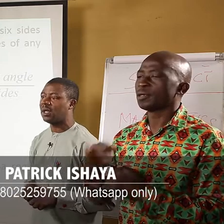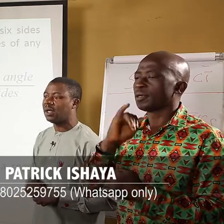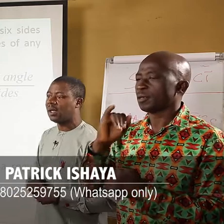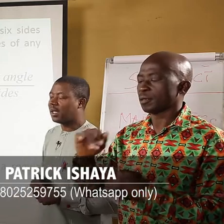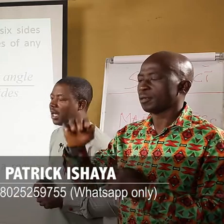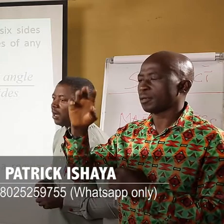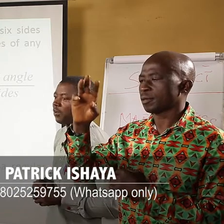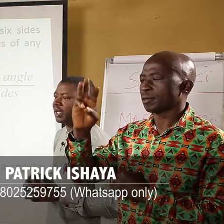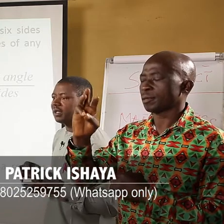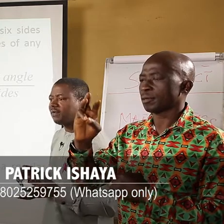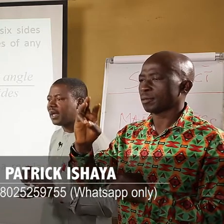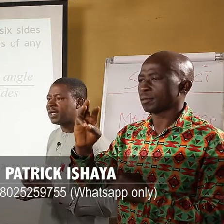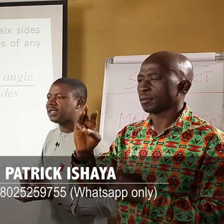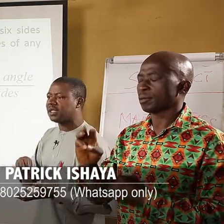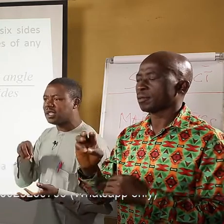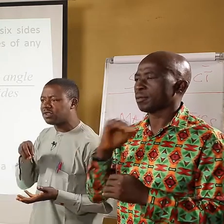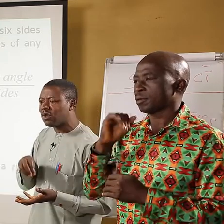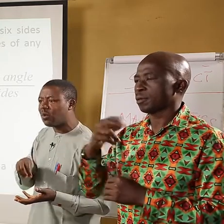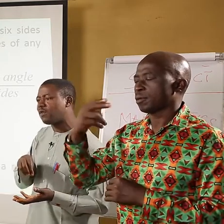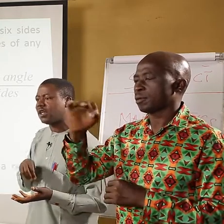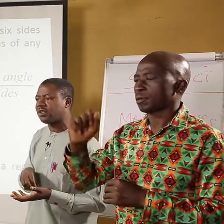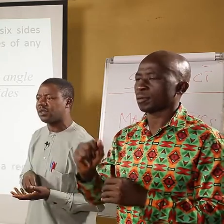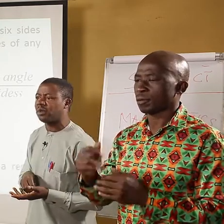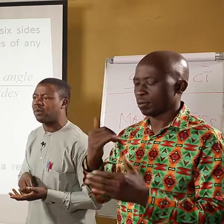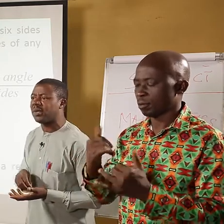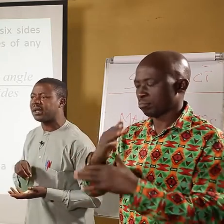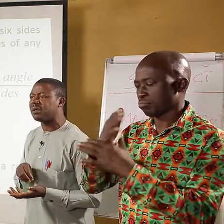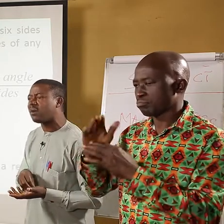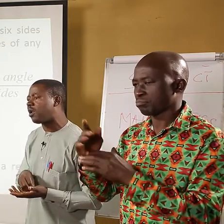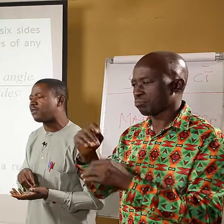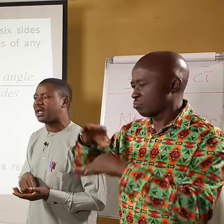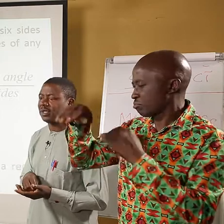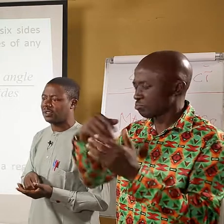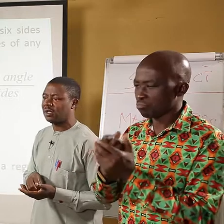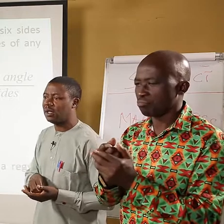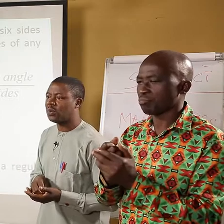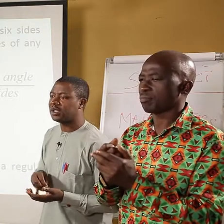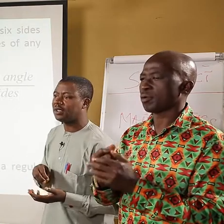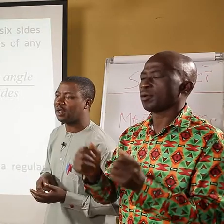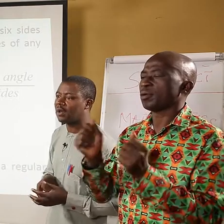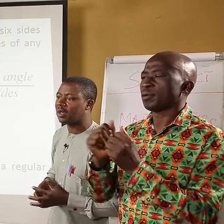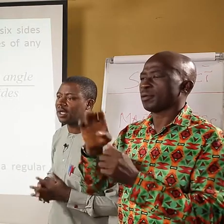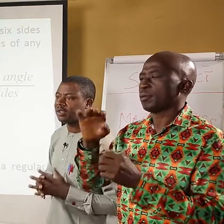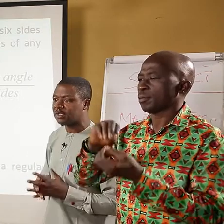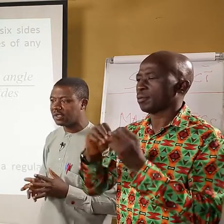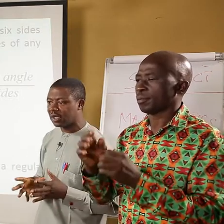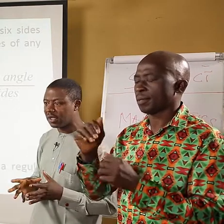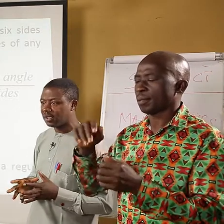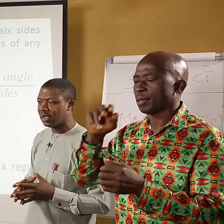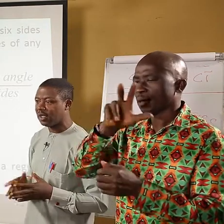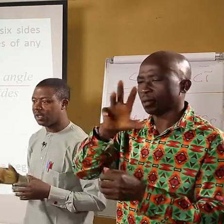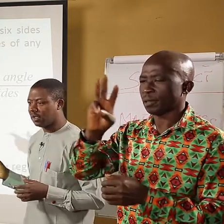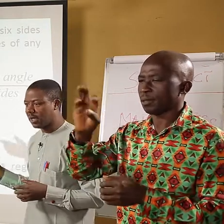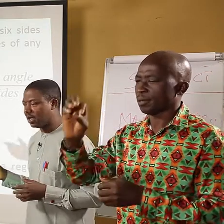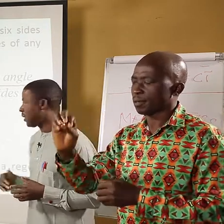hexagon. Now we divide the sum of the exterior by the number of sides, which is 360